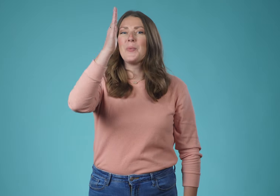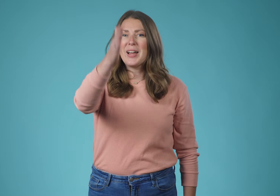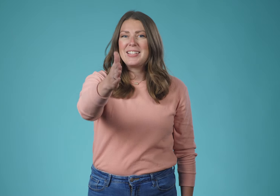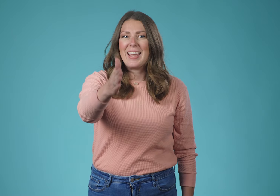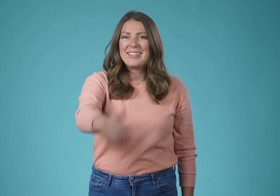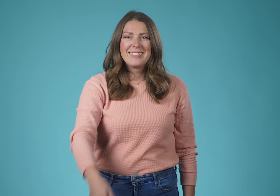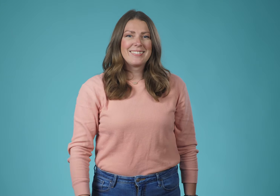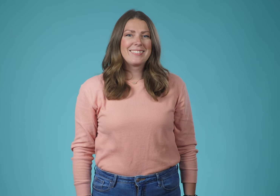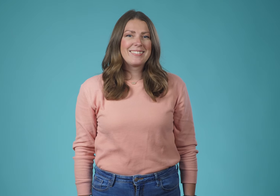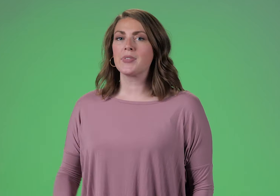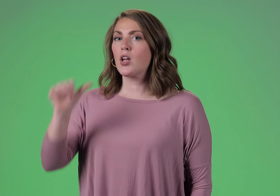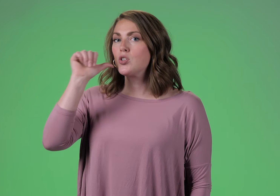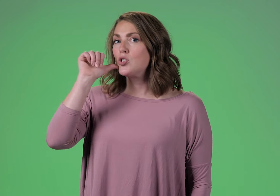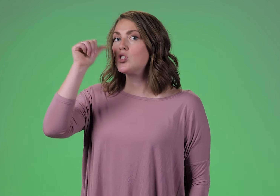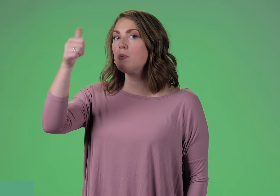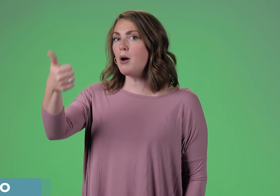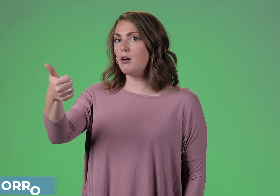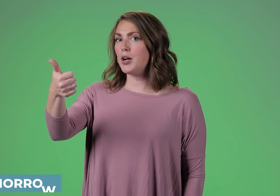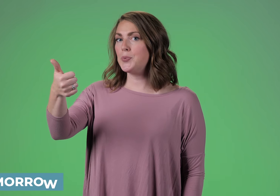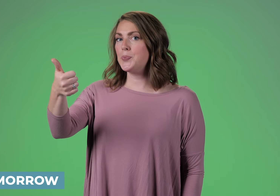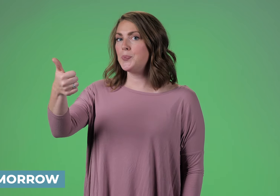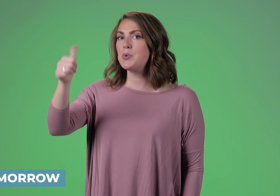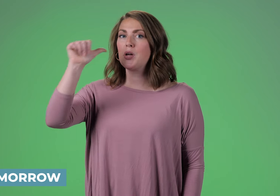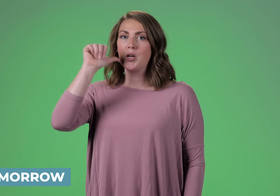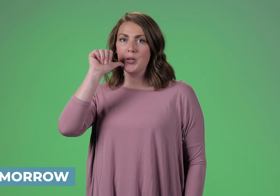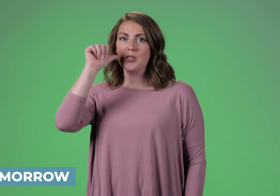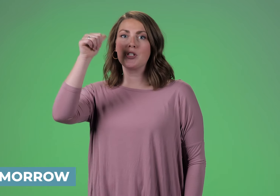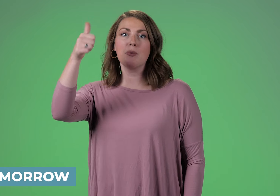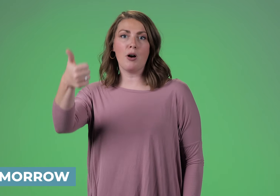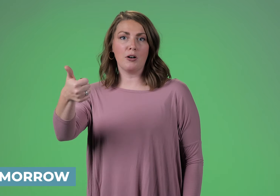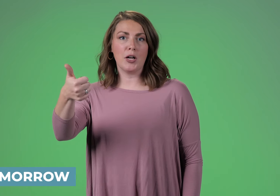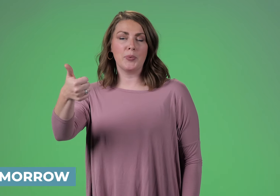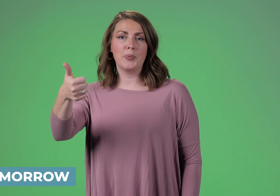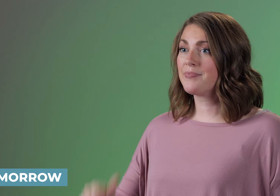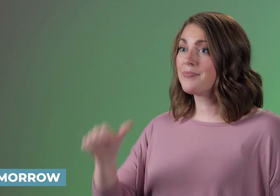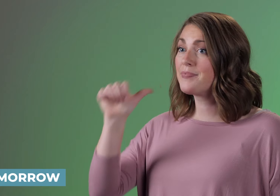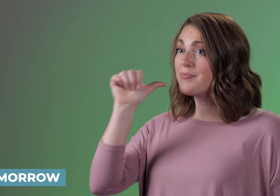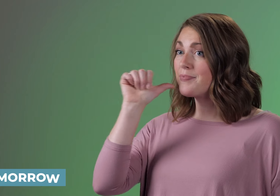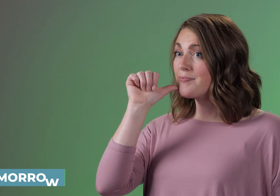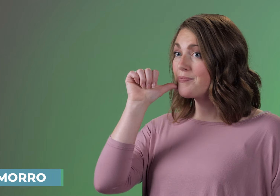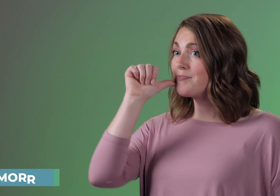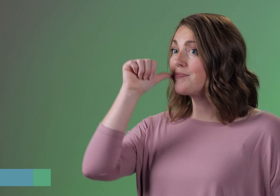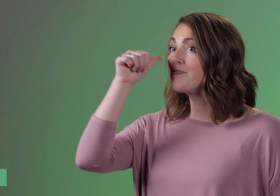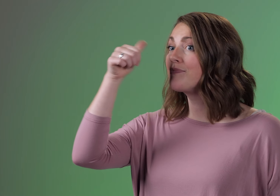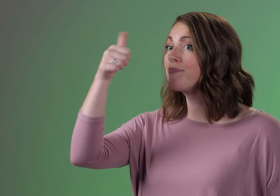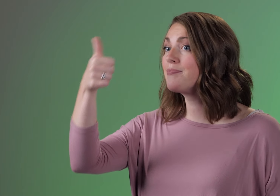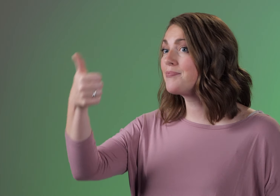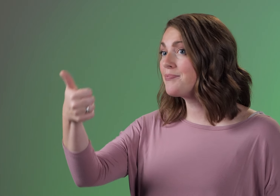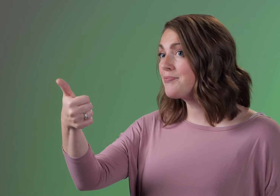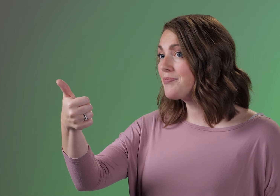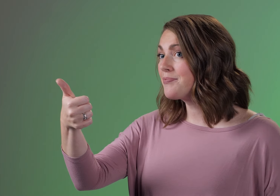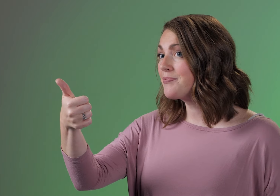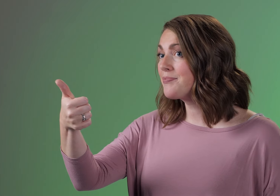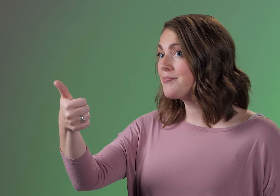One day. Tomorrow. Tomorrow. Your thumb flicks forward into the